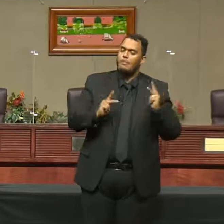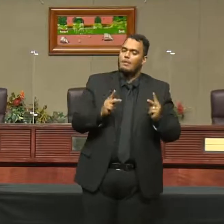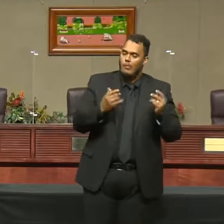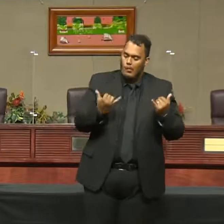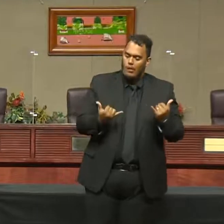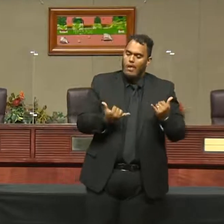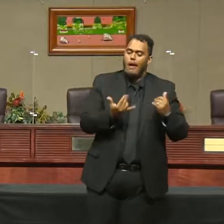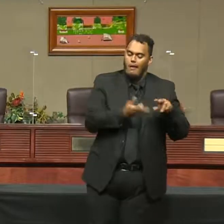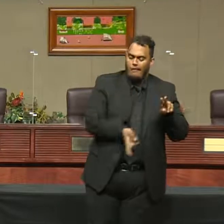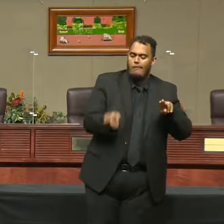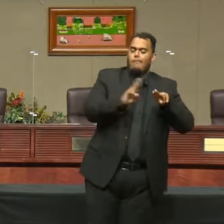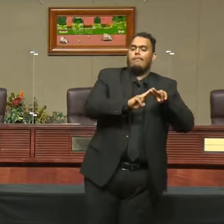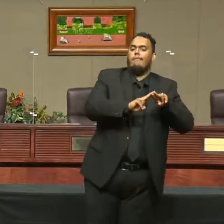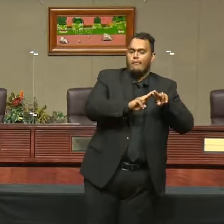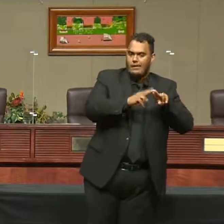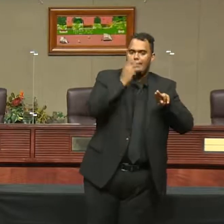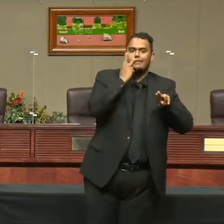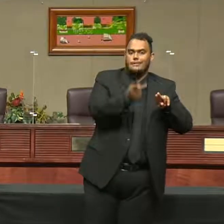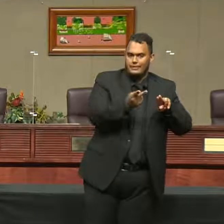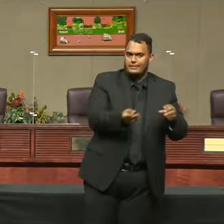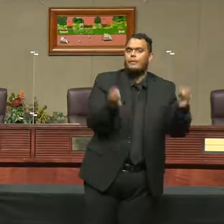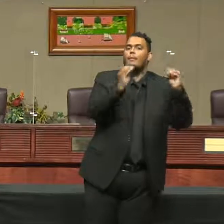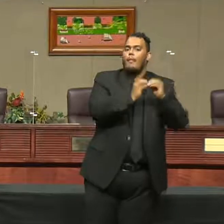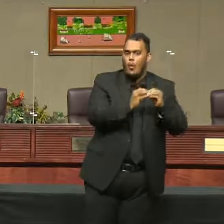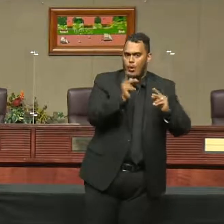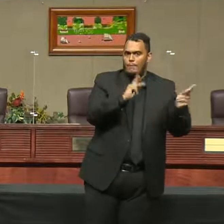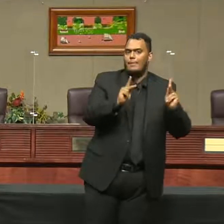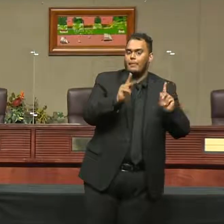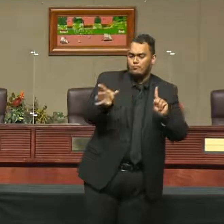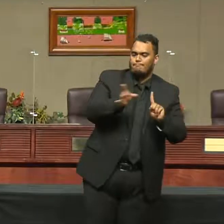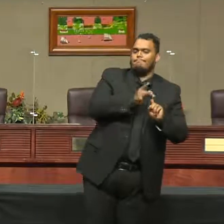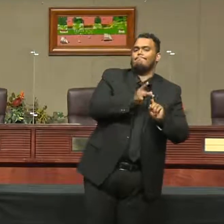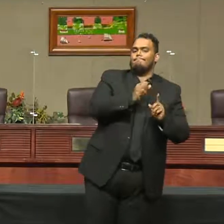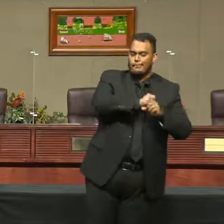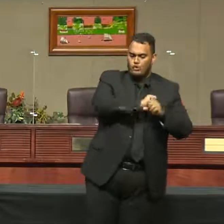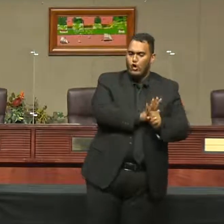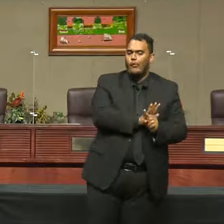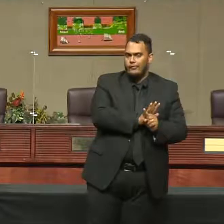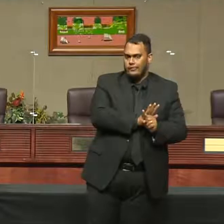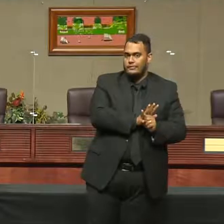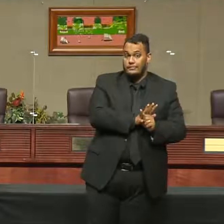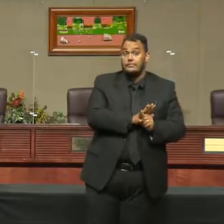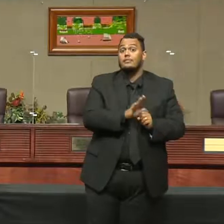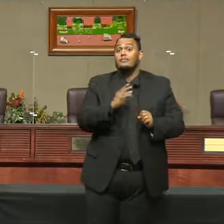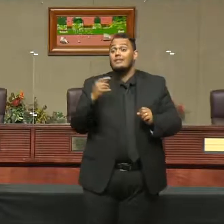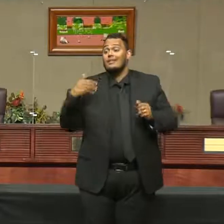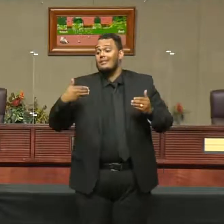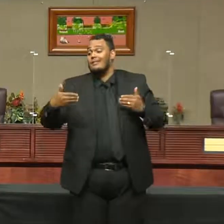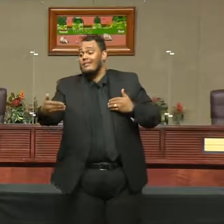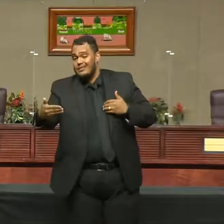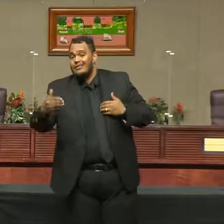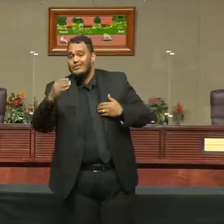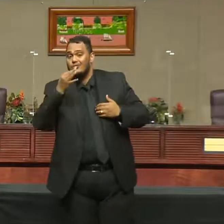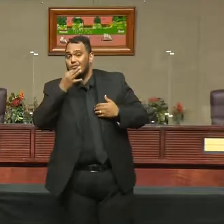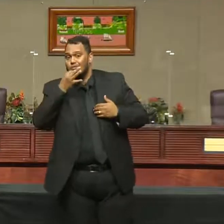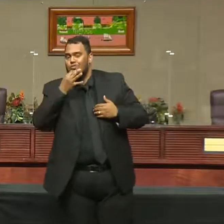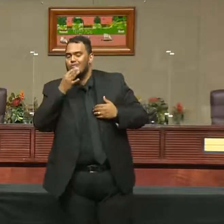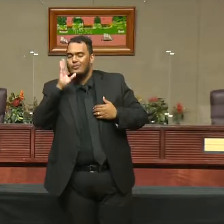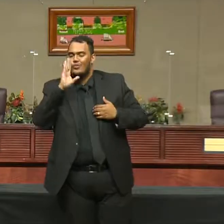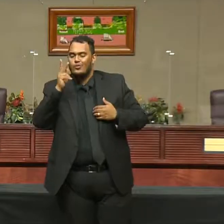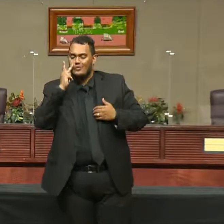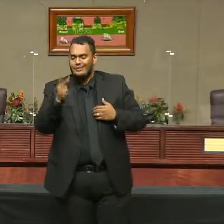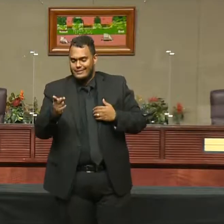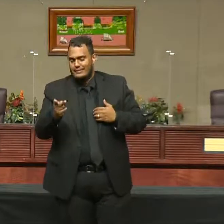this week, we will see if the numbers go real high. And part of what I was saying last week also was that we may